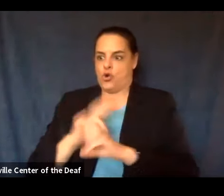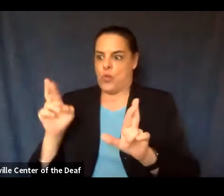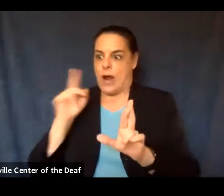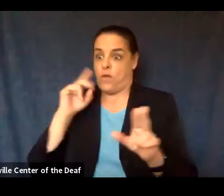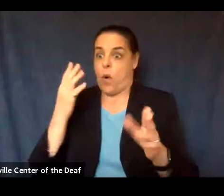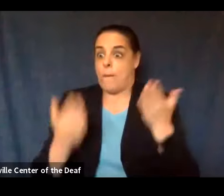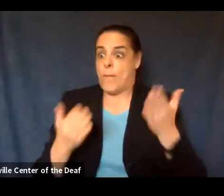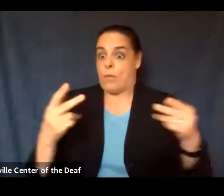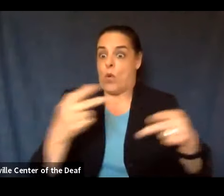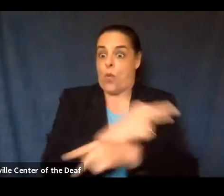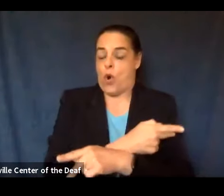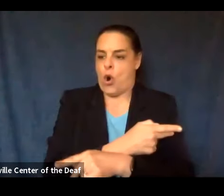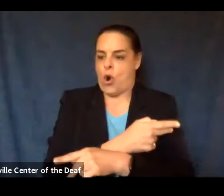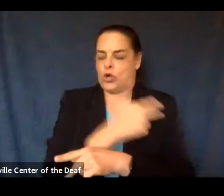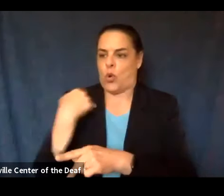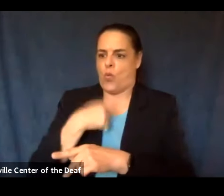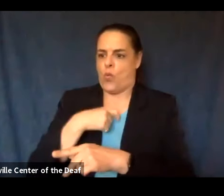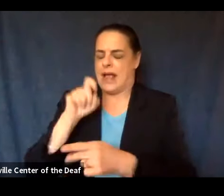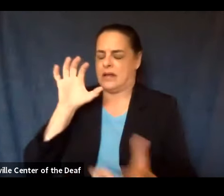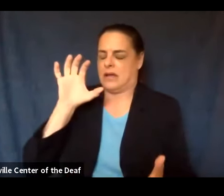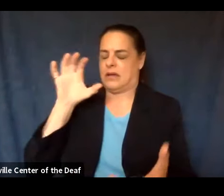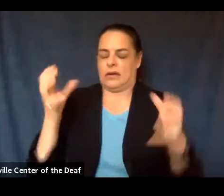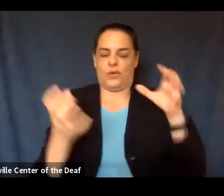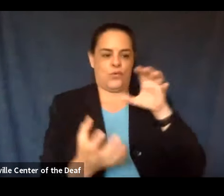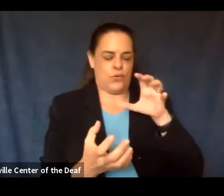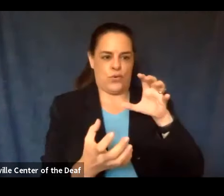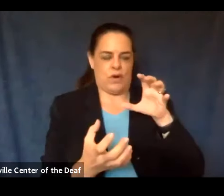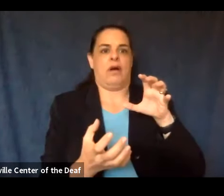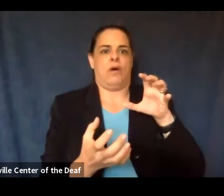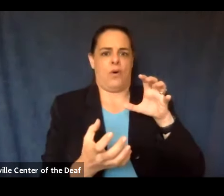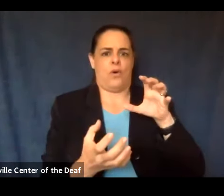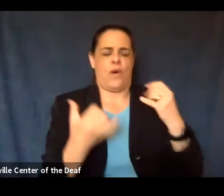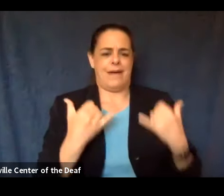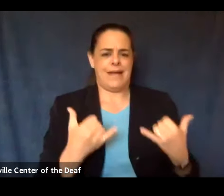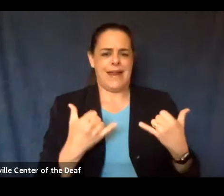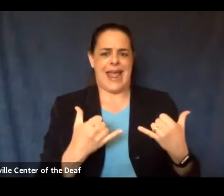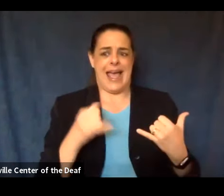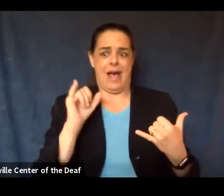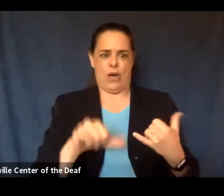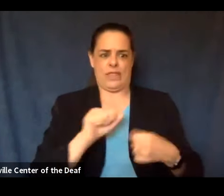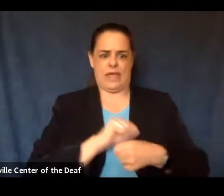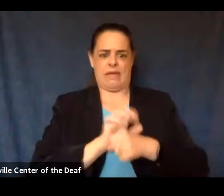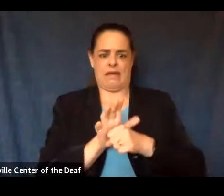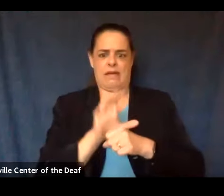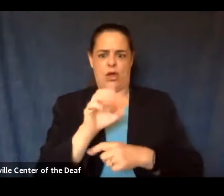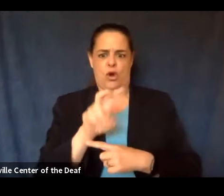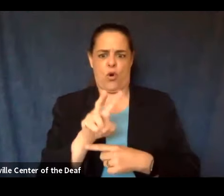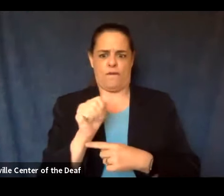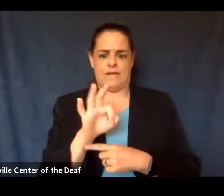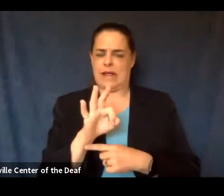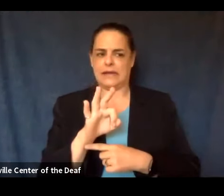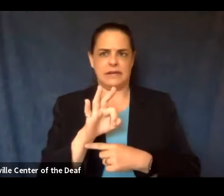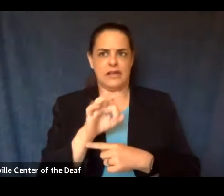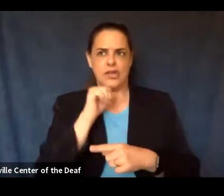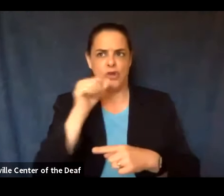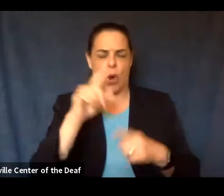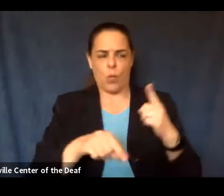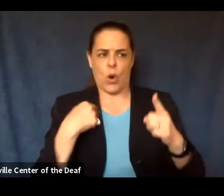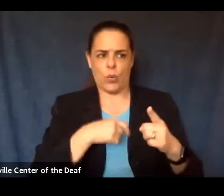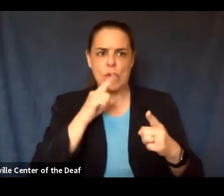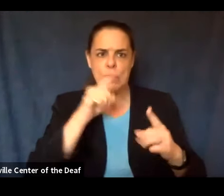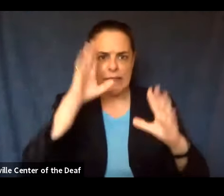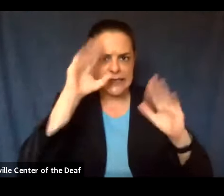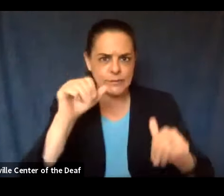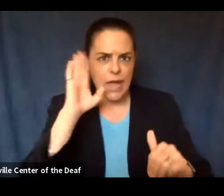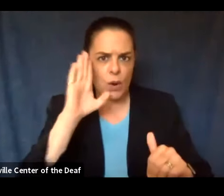start thinking about how to reopen when we realized that at least currently the burden of disease was not what we had anticipated in our